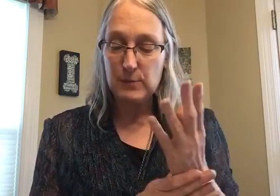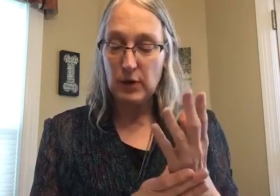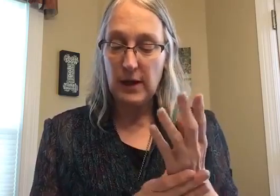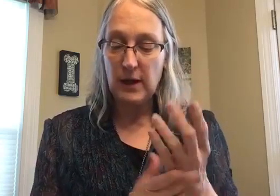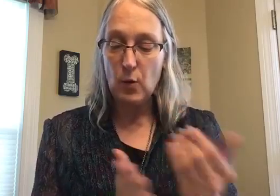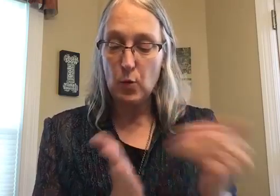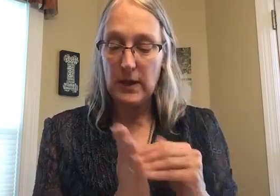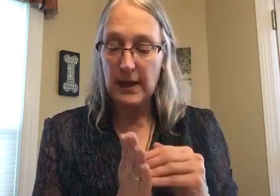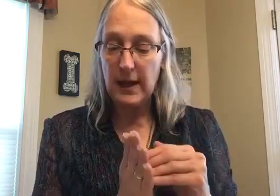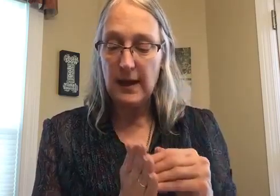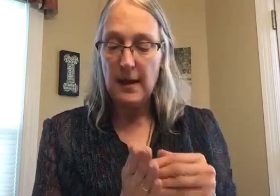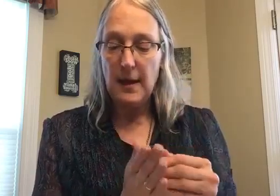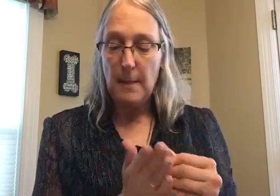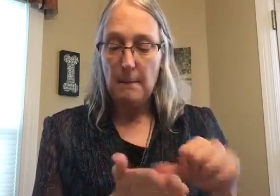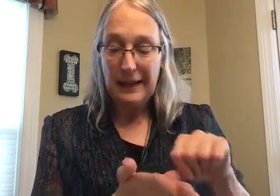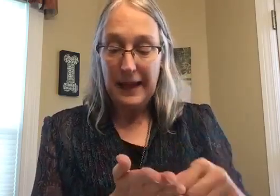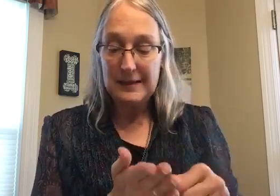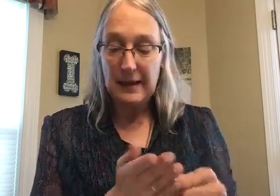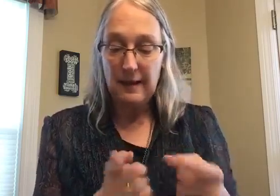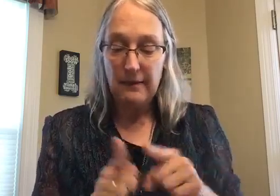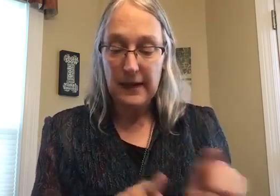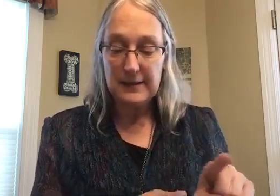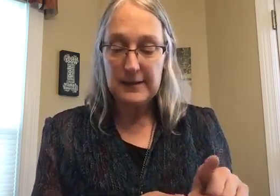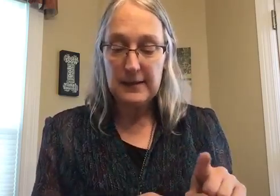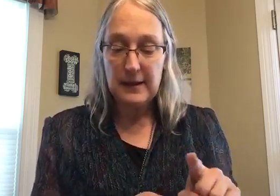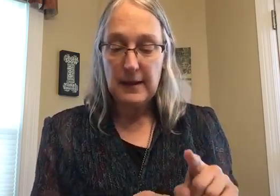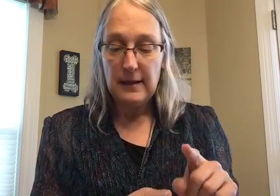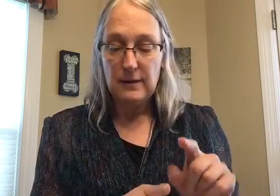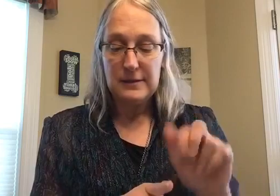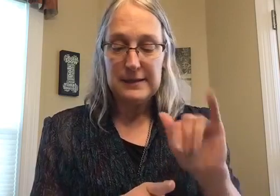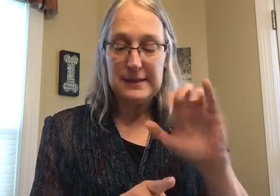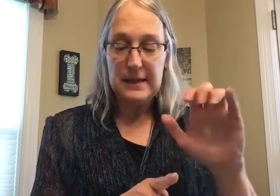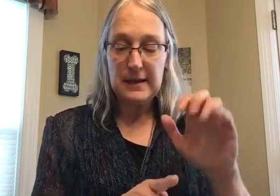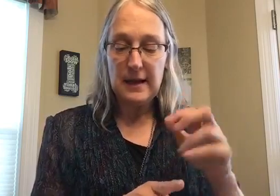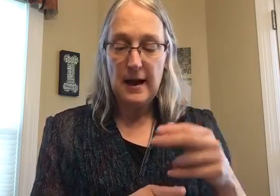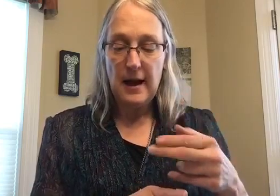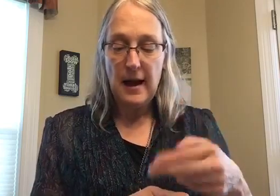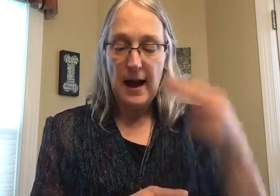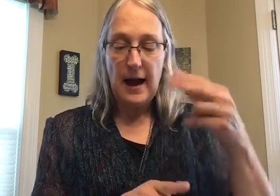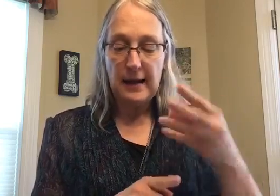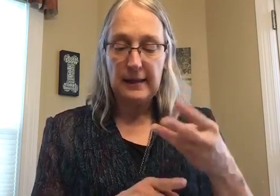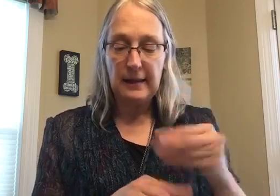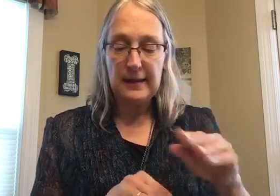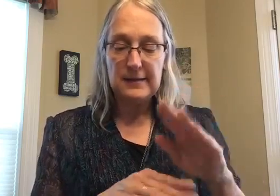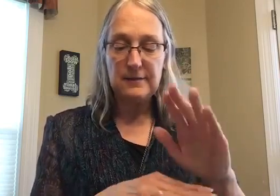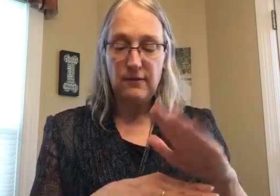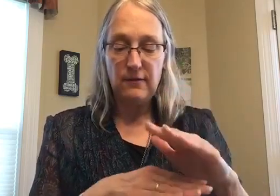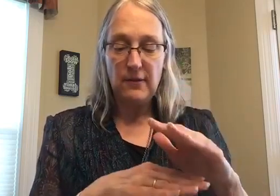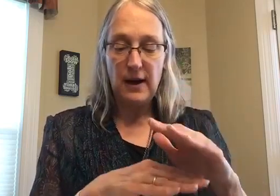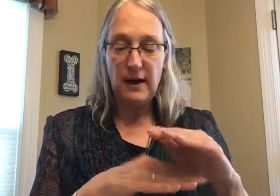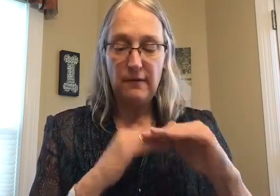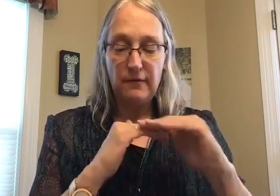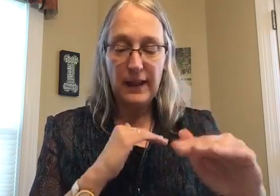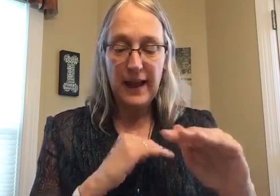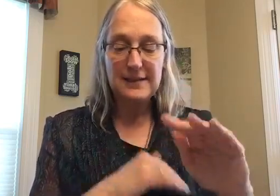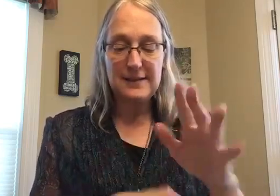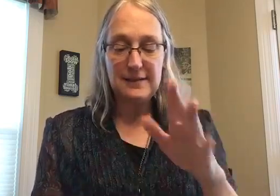spring replanting event. There's a scenic Highlands Flats